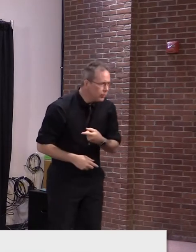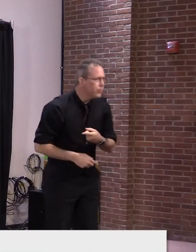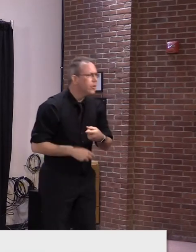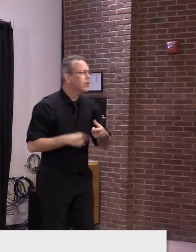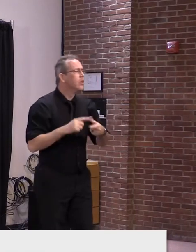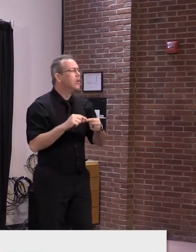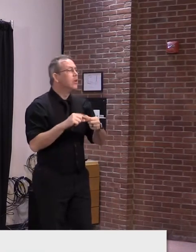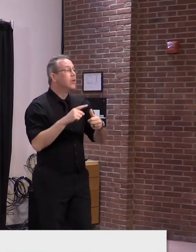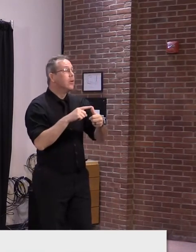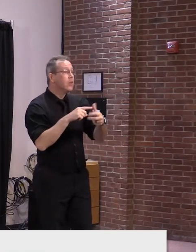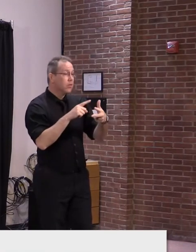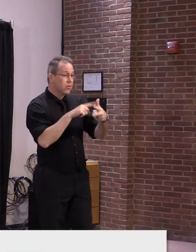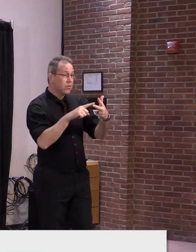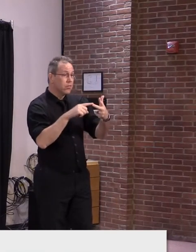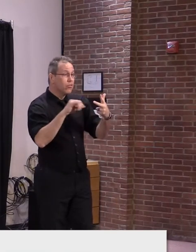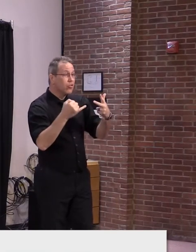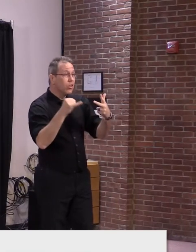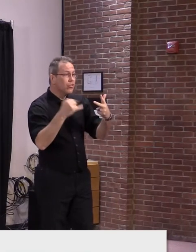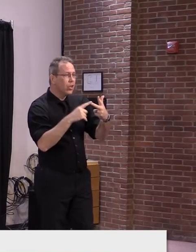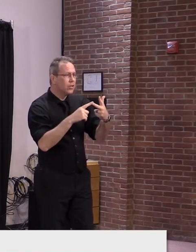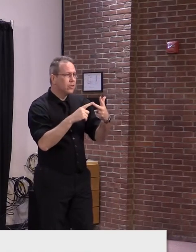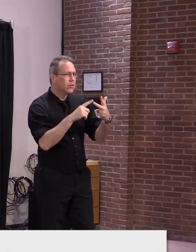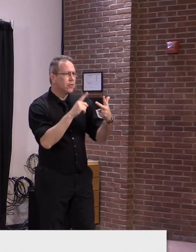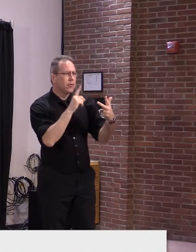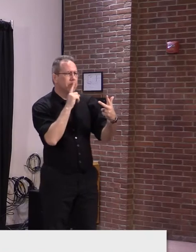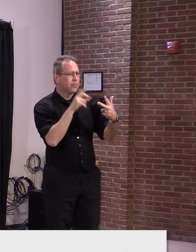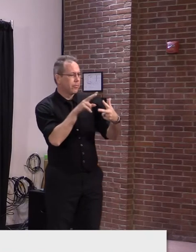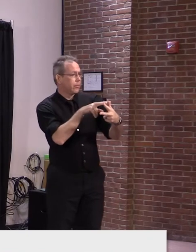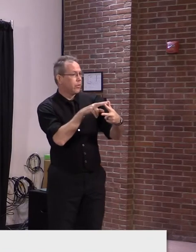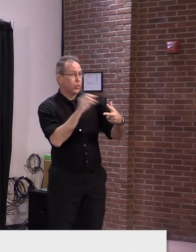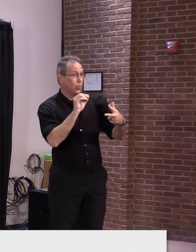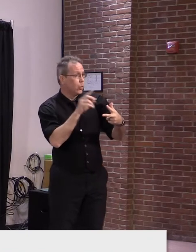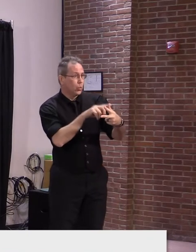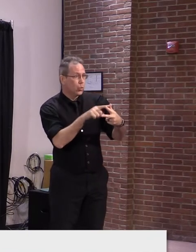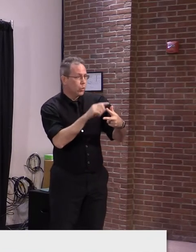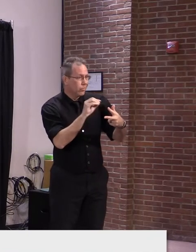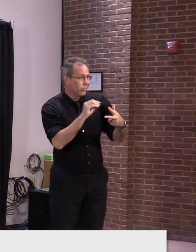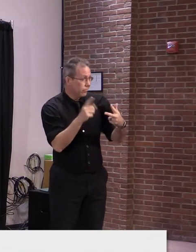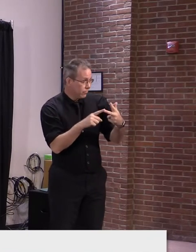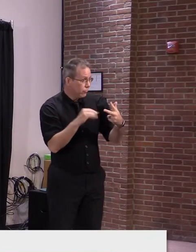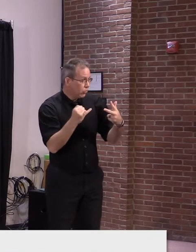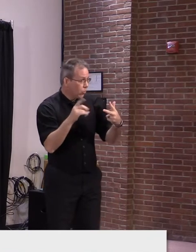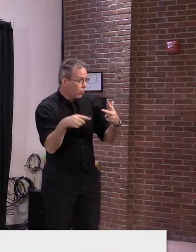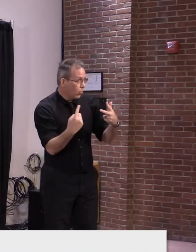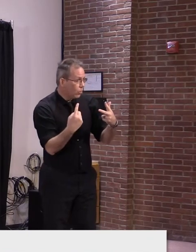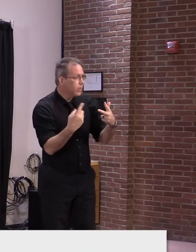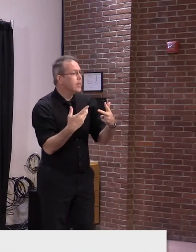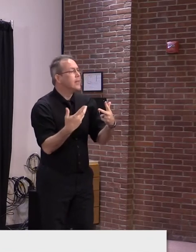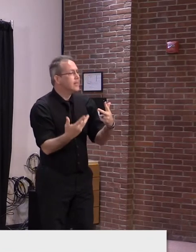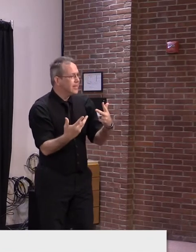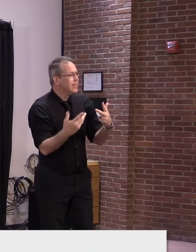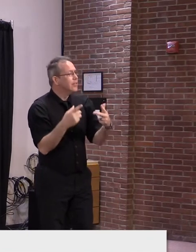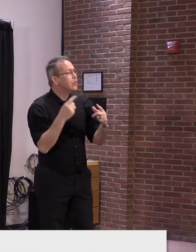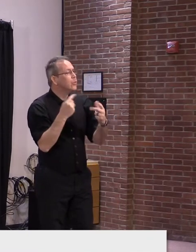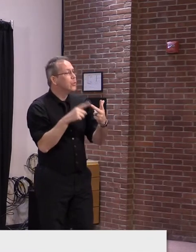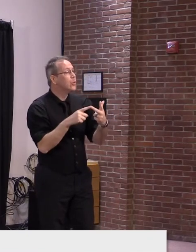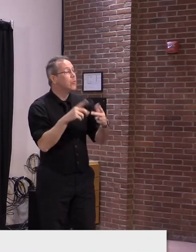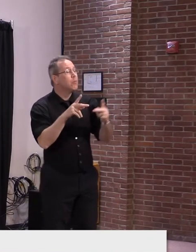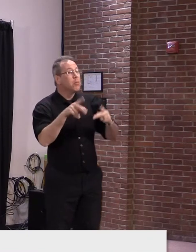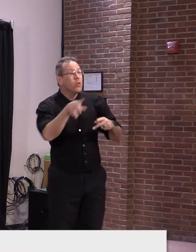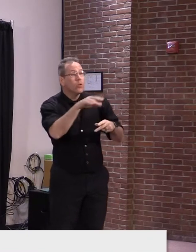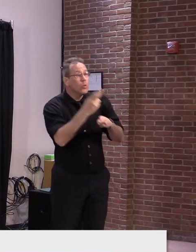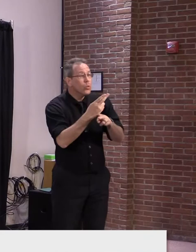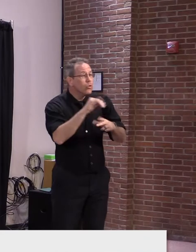an mRNA vaccine. Do people who had J&J and a